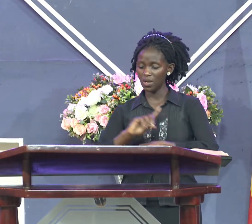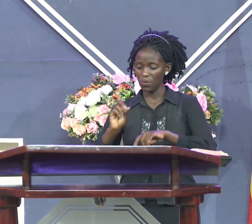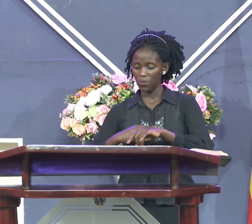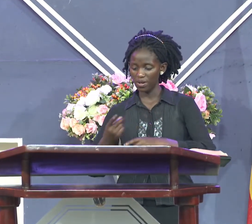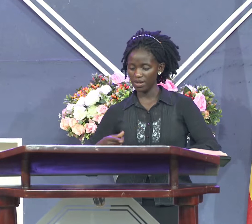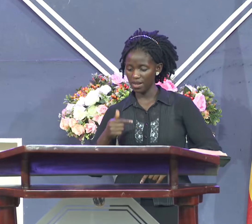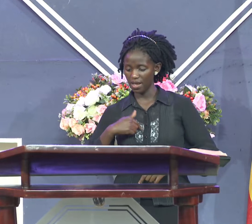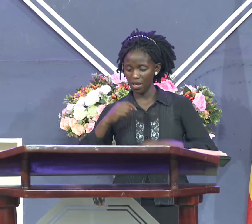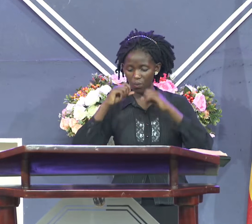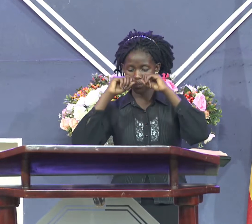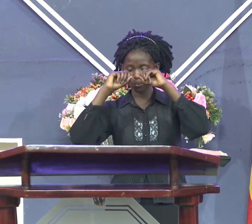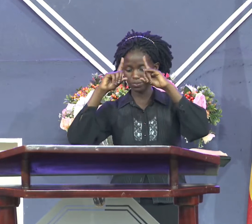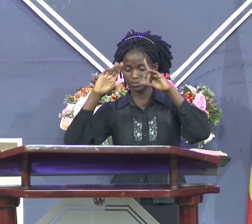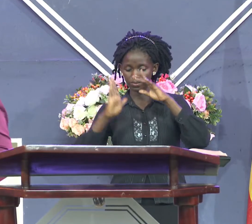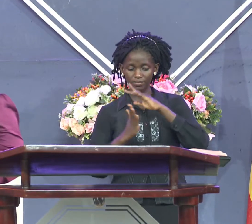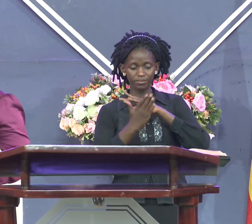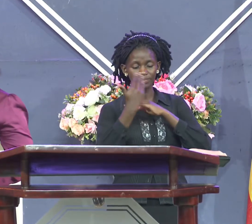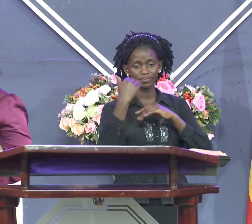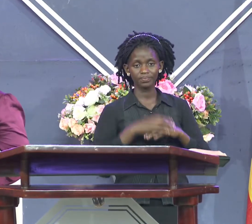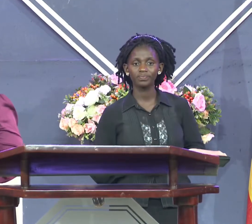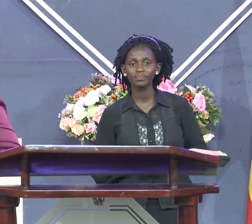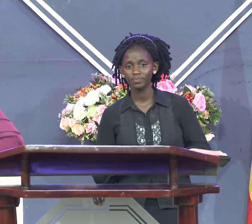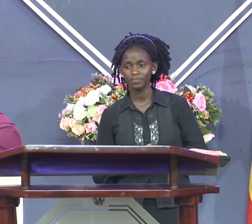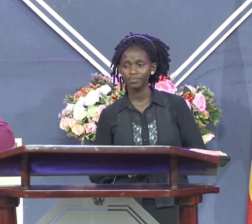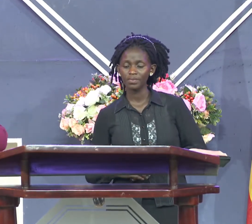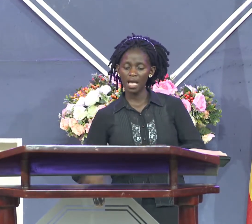One day I had woken up.